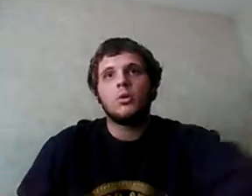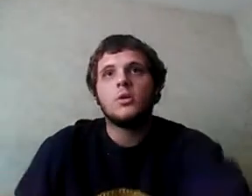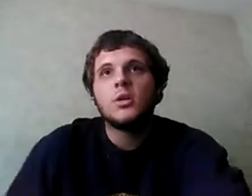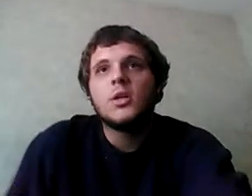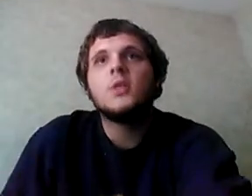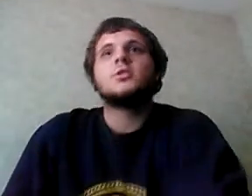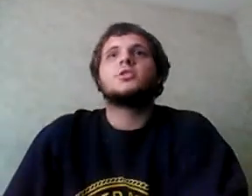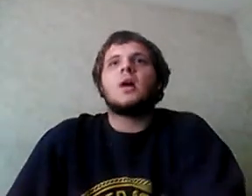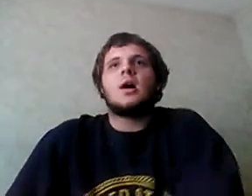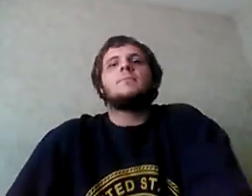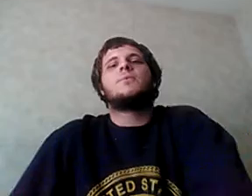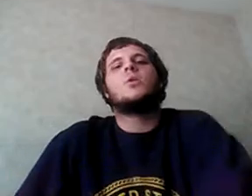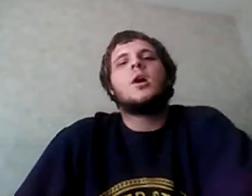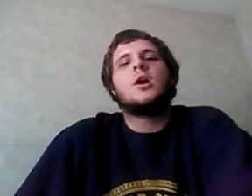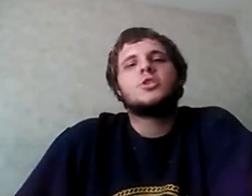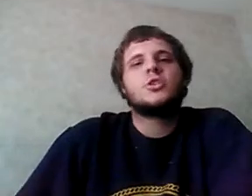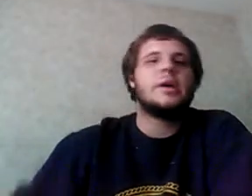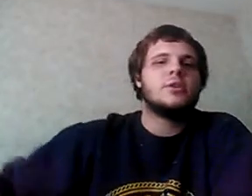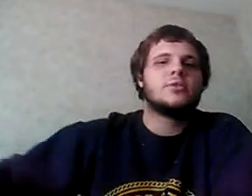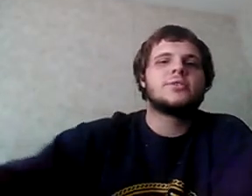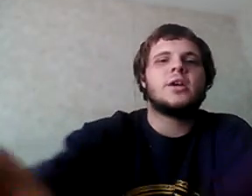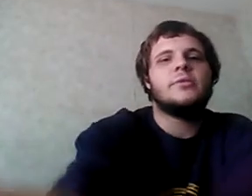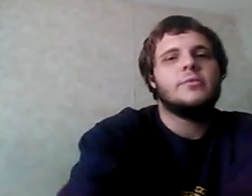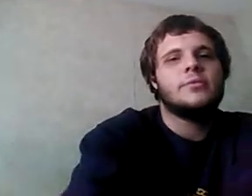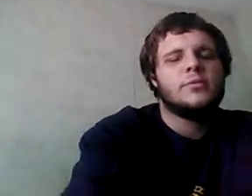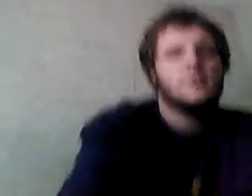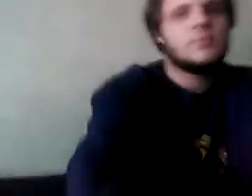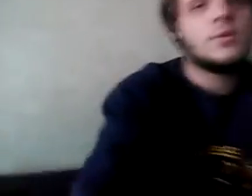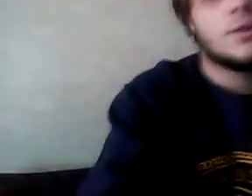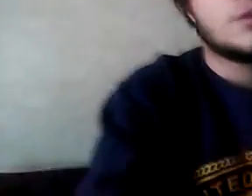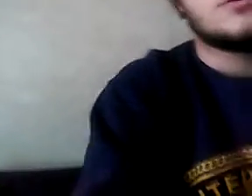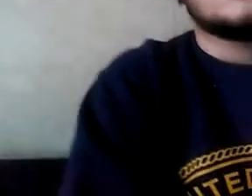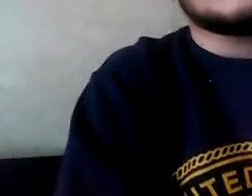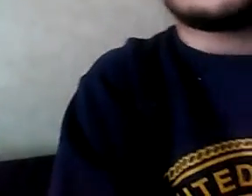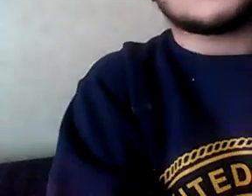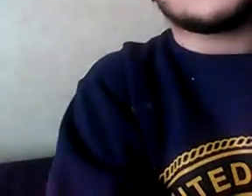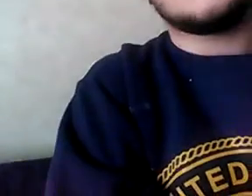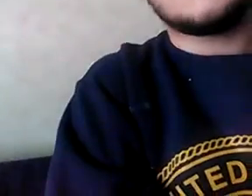remember, Shalom Farash. Hail Satan. Goodbye.